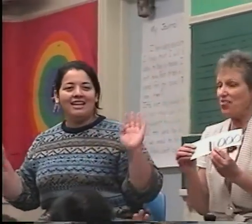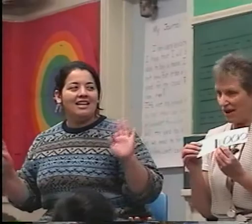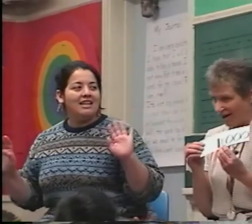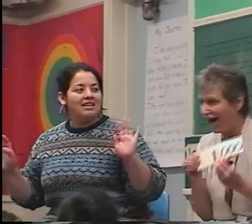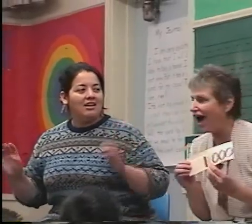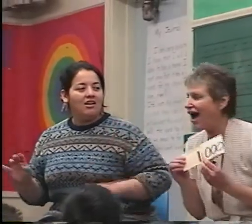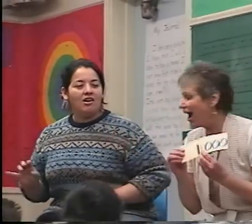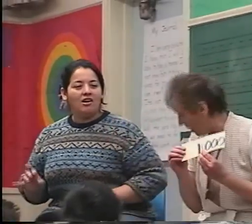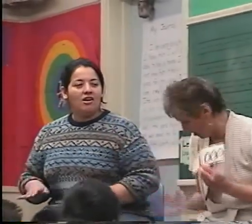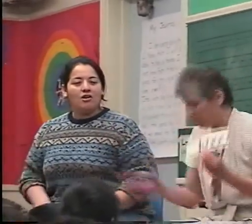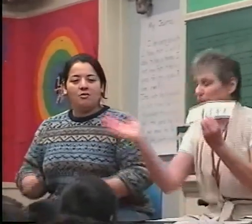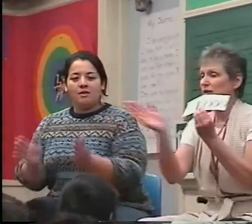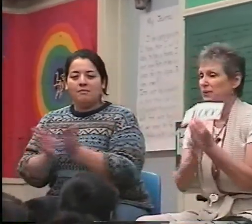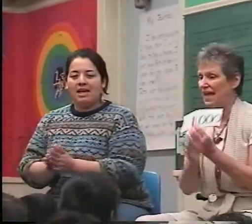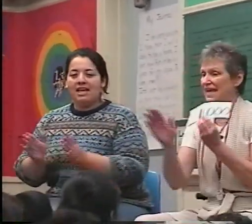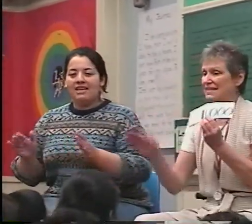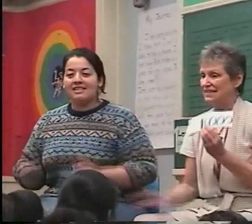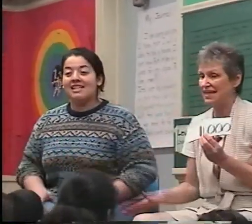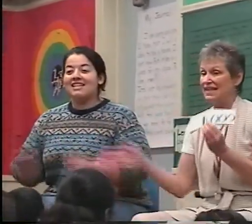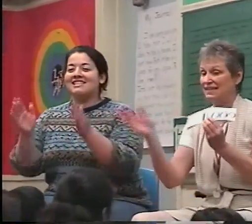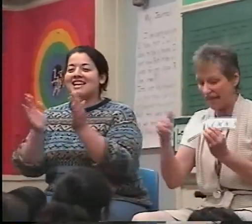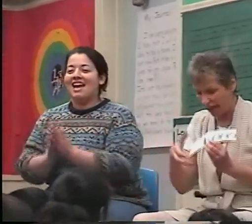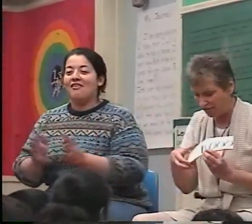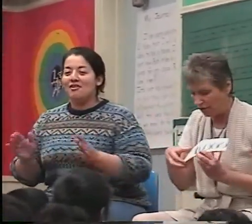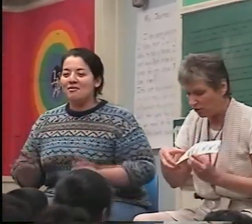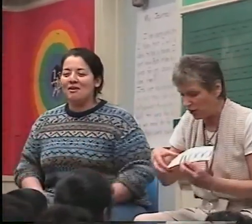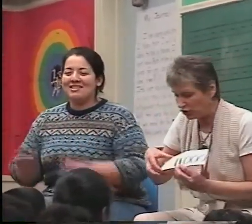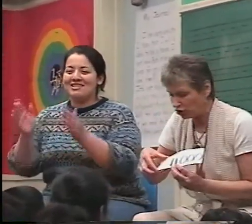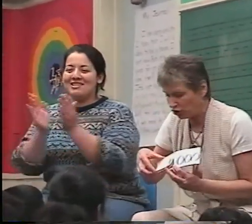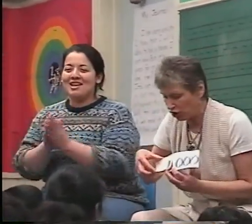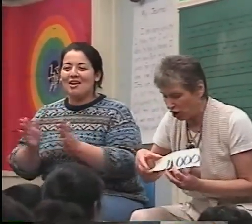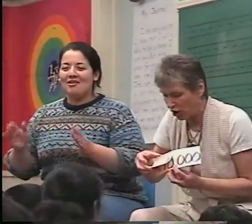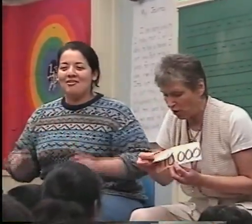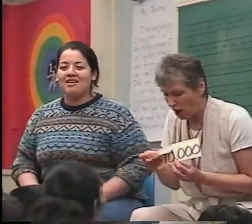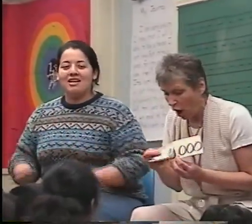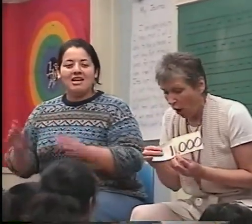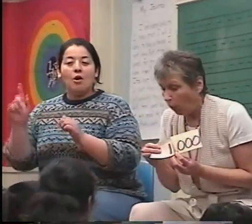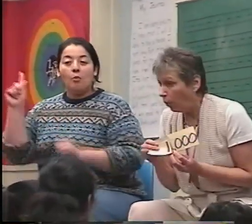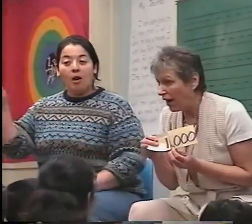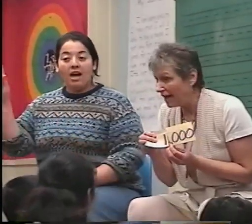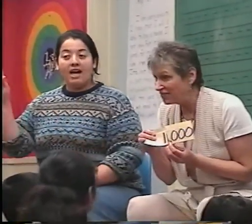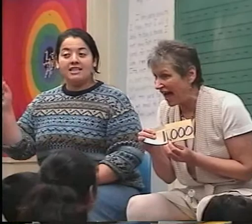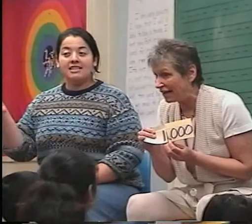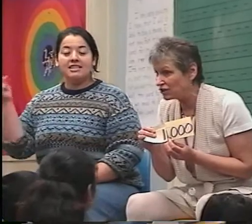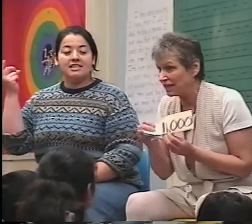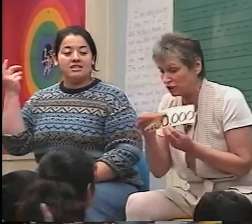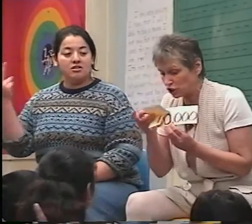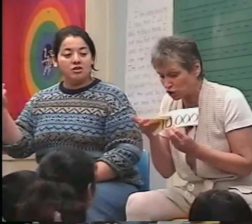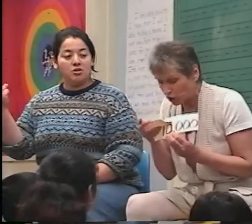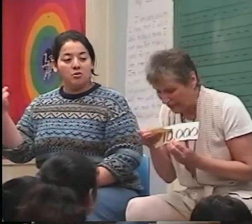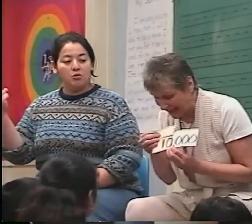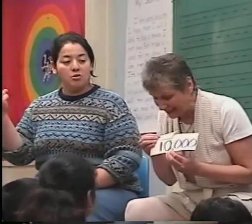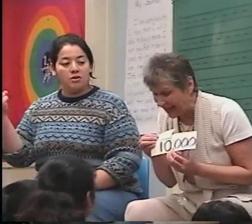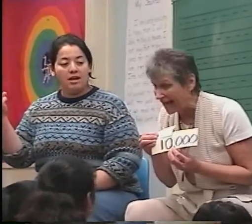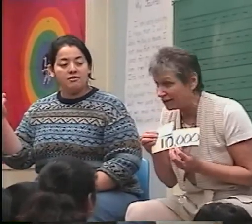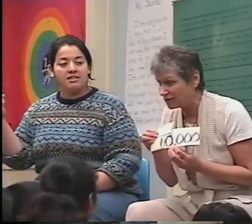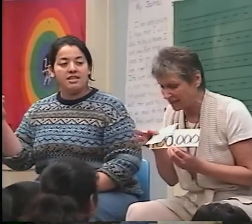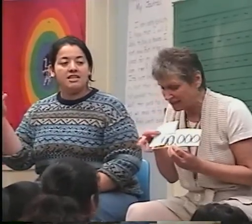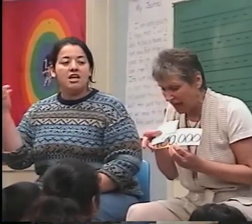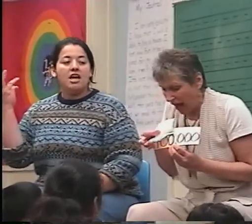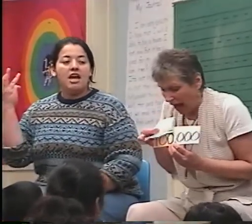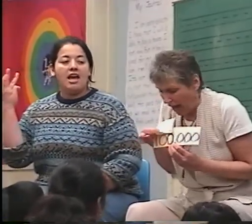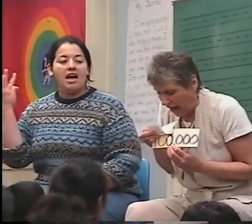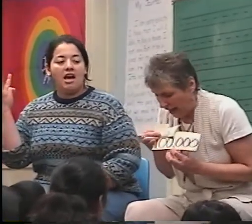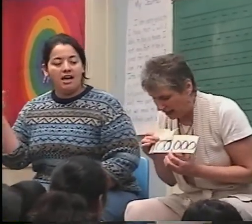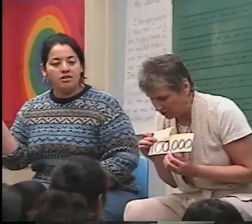Tra-la-la-la-la-la. There are three places everyone should know. 1,000,